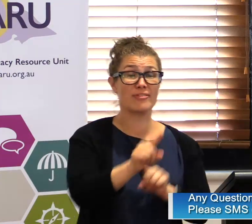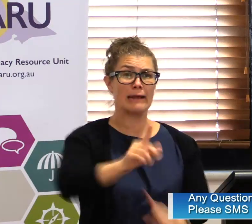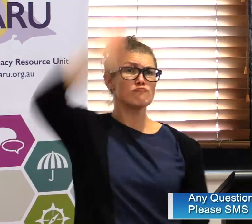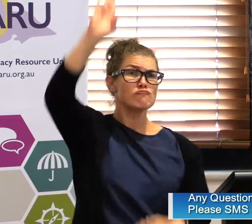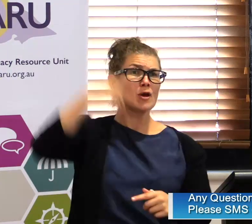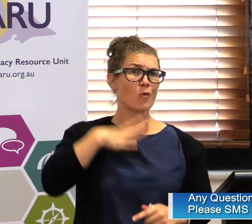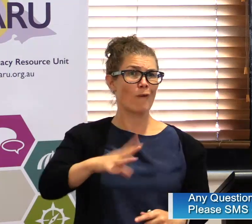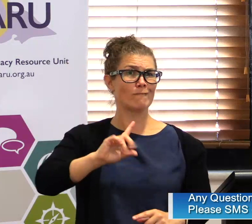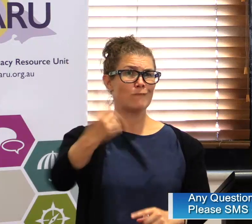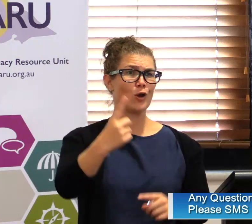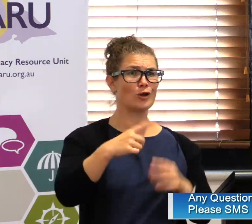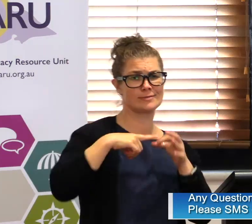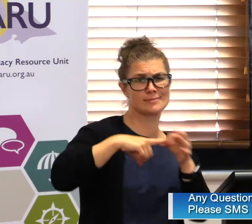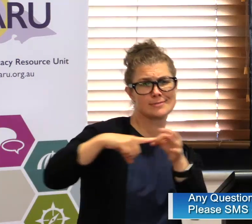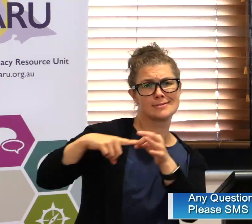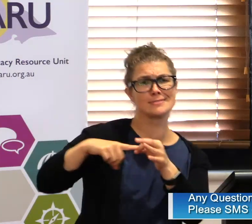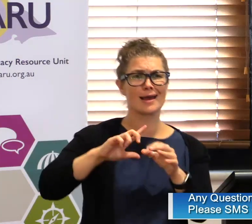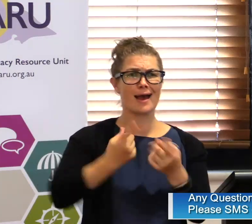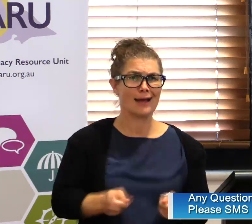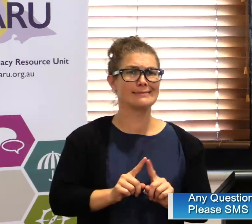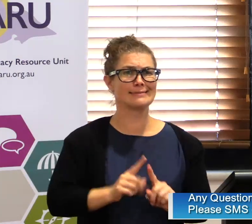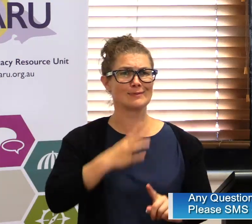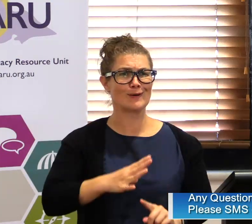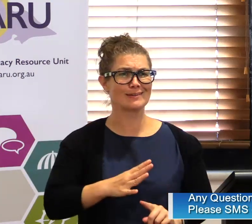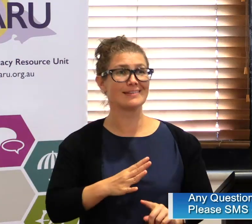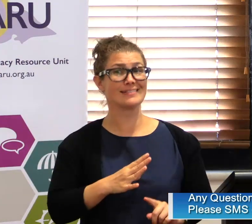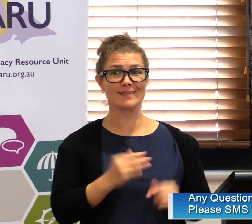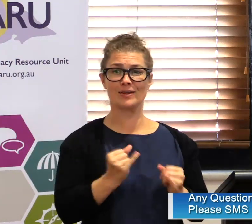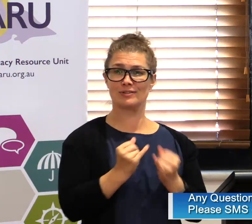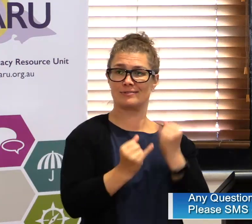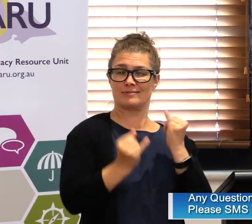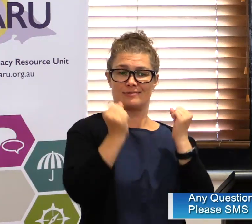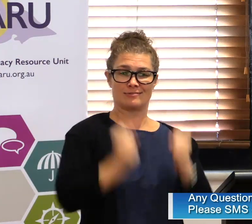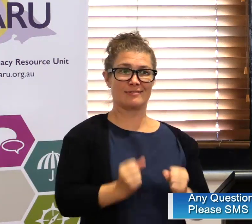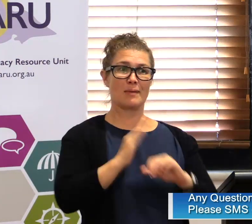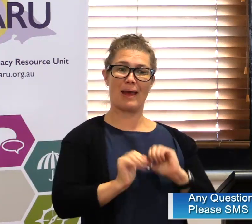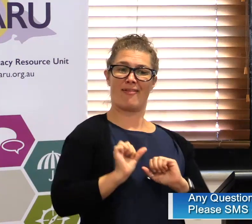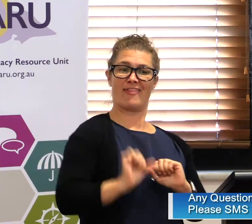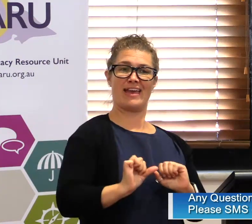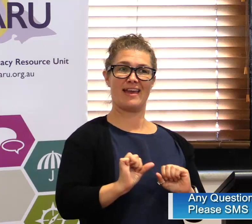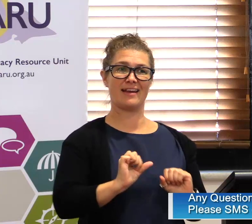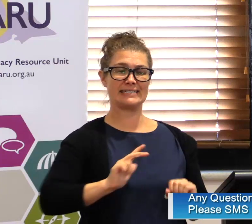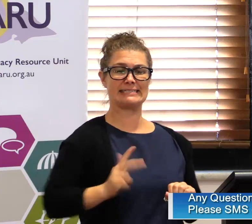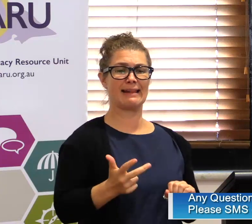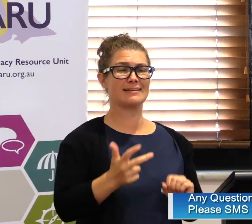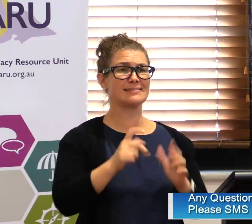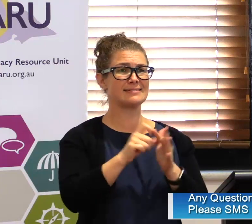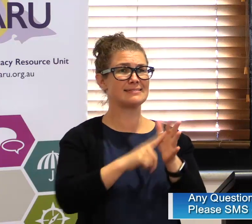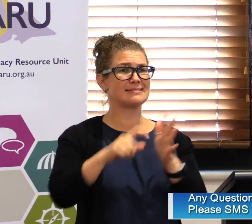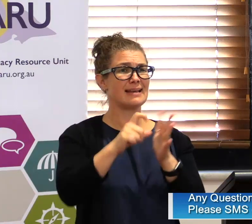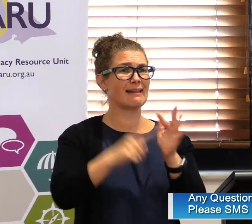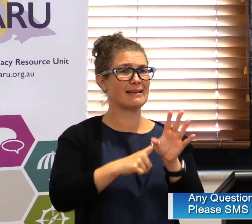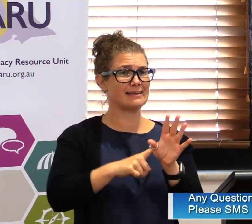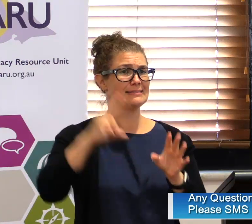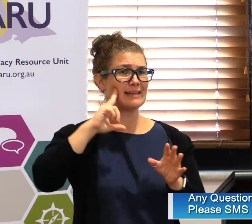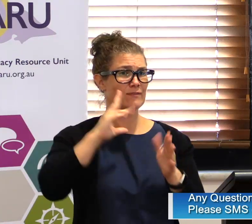first. So they're very strong, and they're very strong about that. So the group is called the Deadly Deaf Mob, and I can put you in touch with